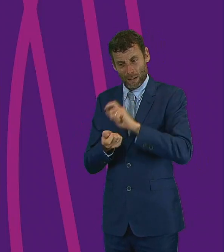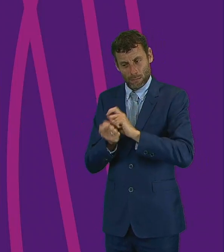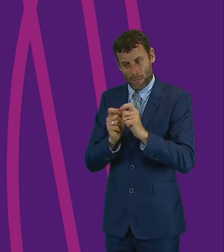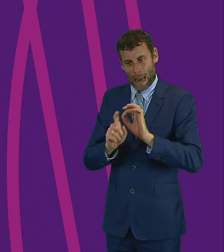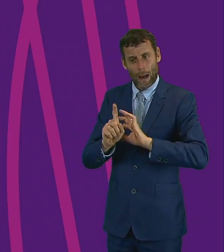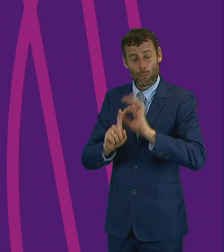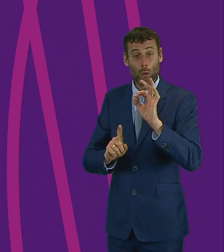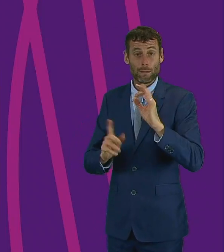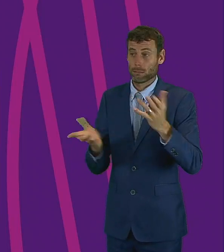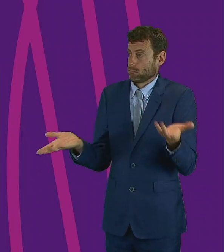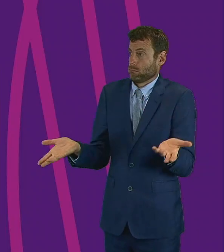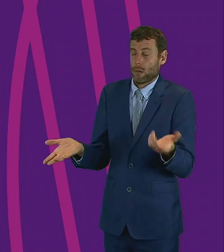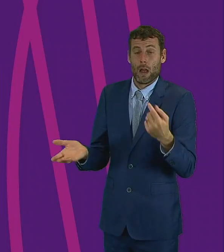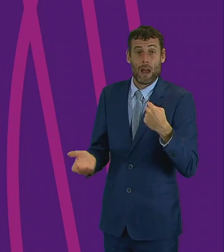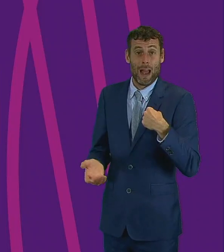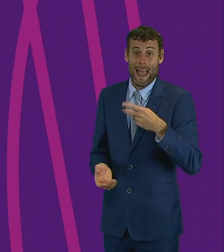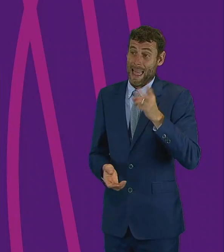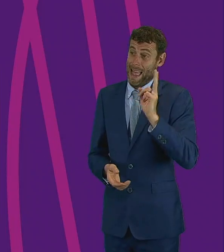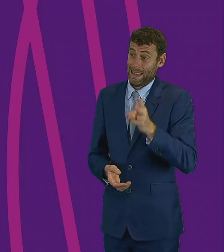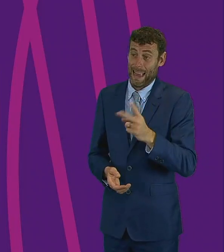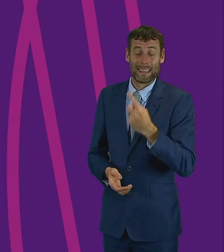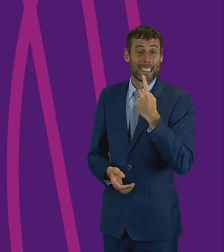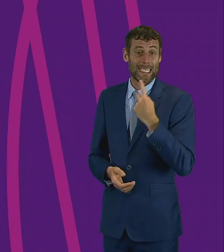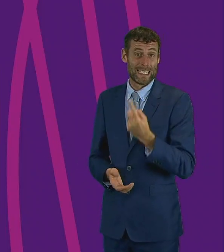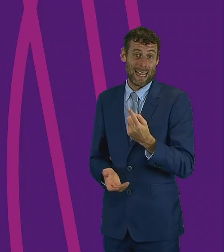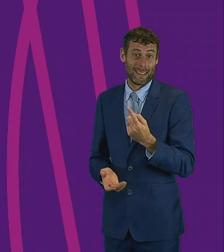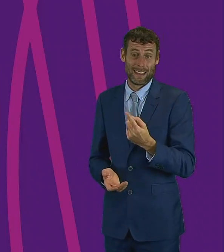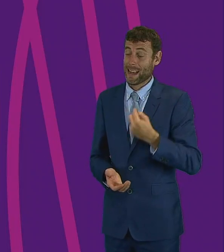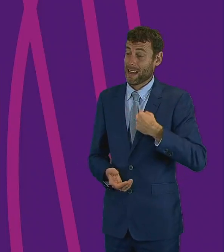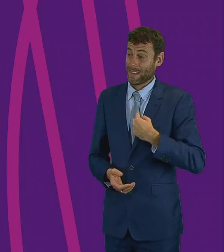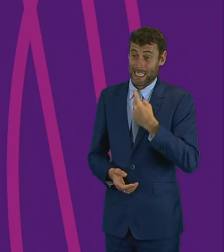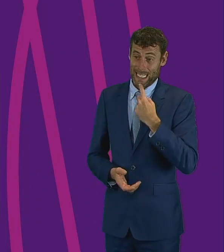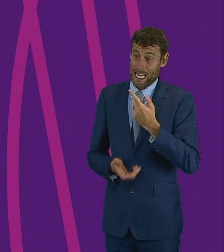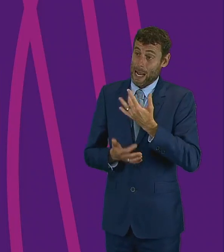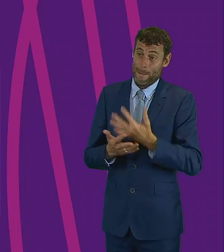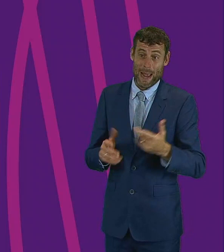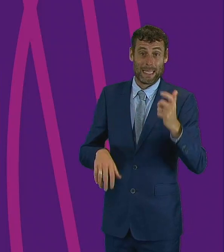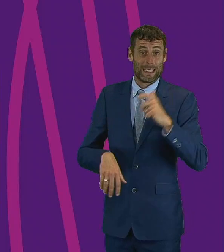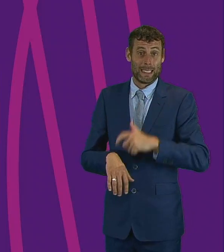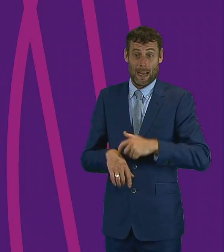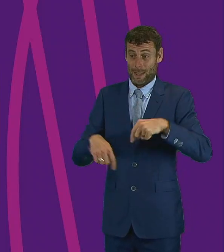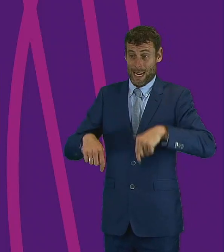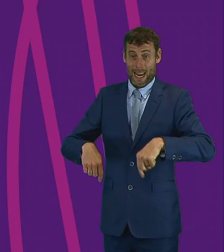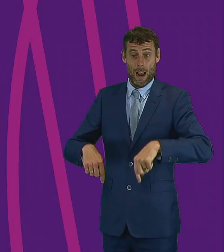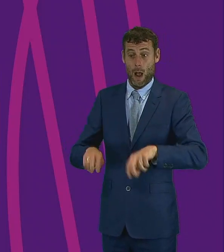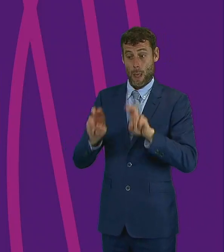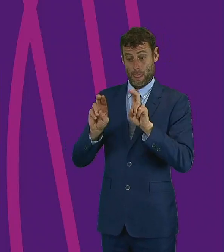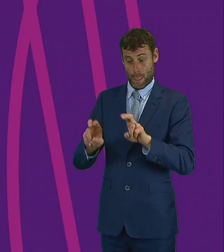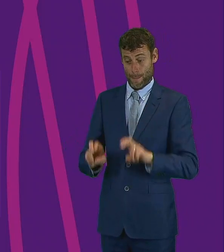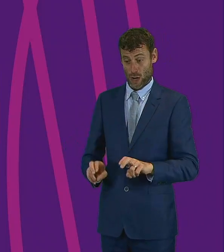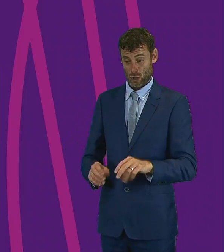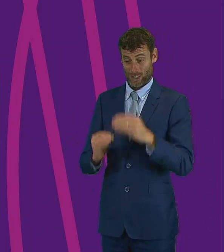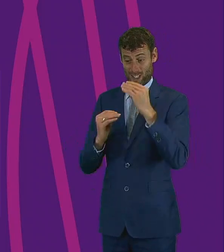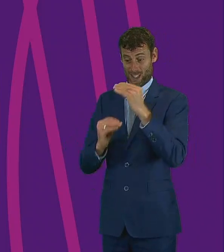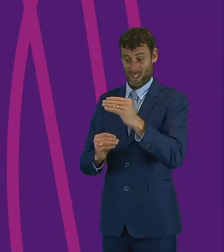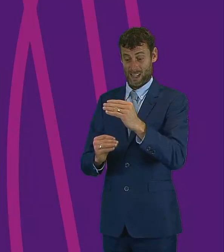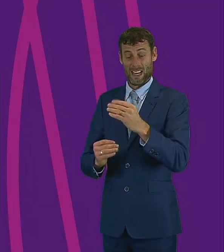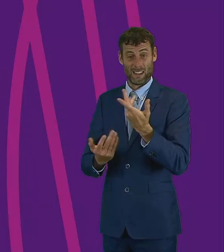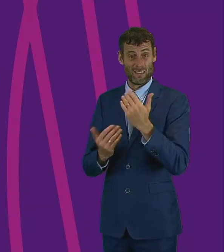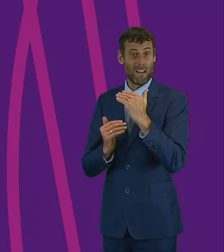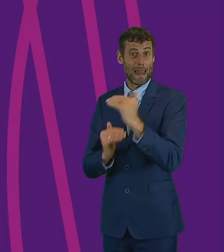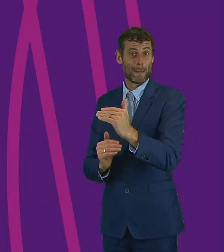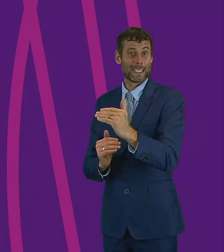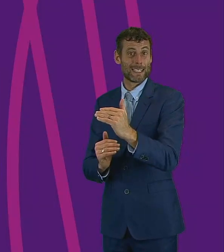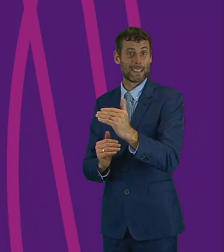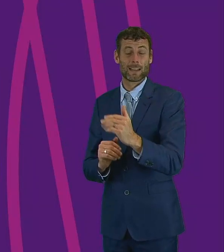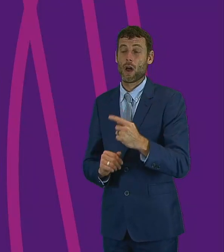there. I will make the point again, because it's a point that for me and the Government is inescapable, that our budget is largely finite, and